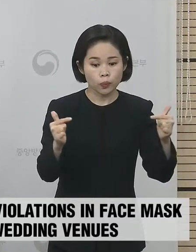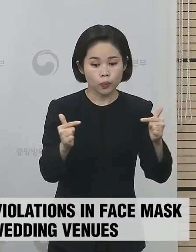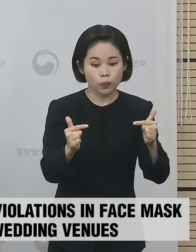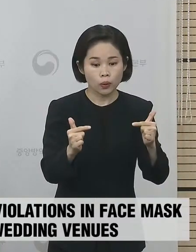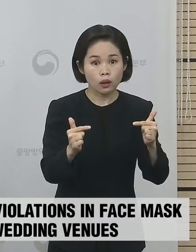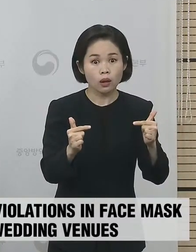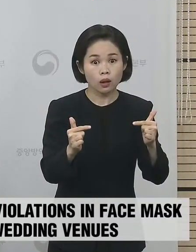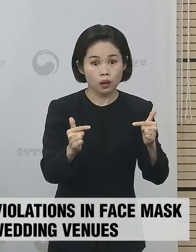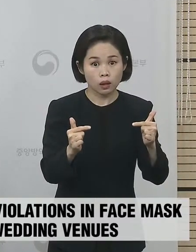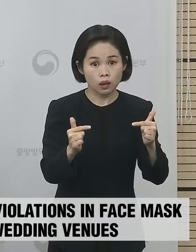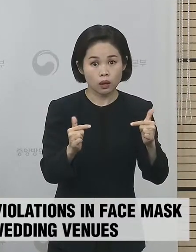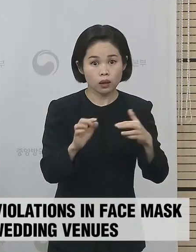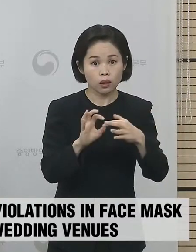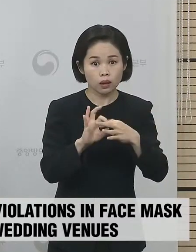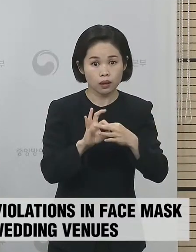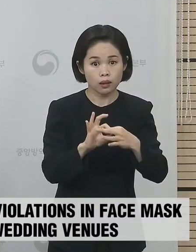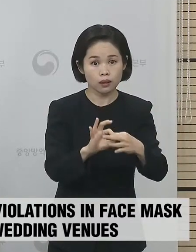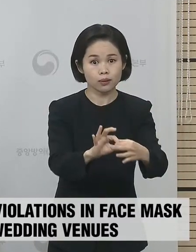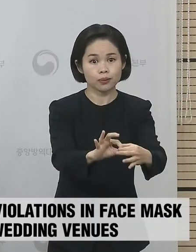to stabilize.